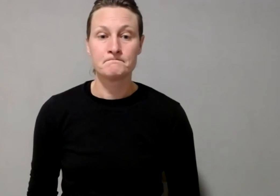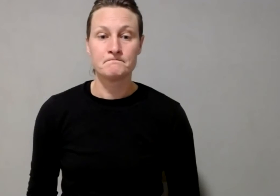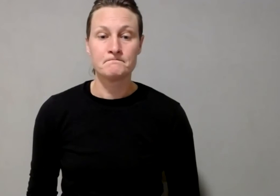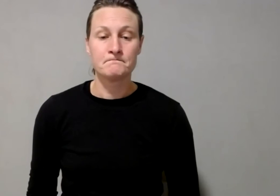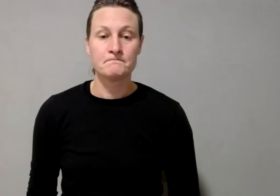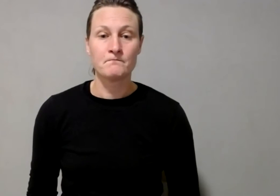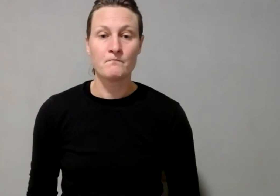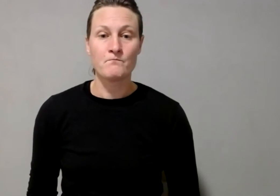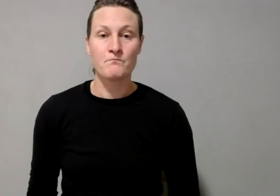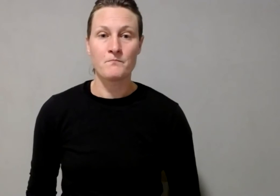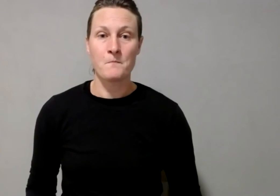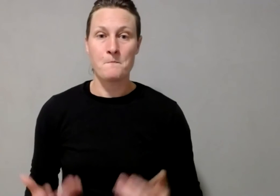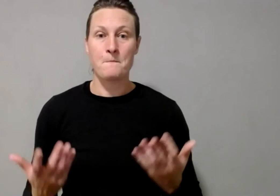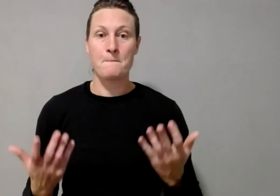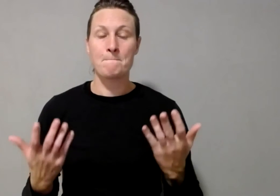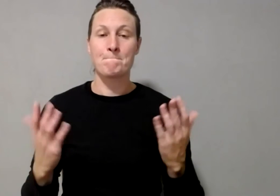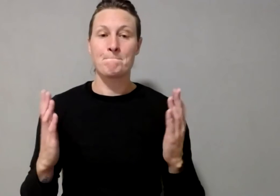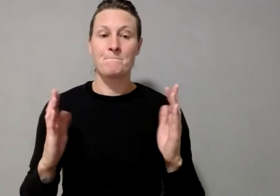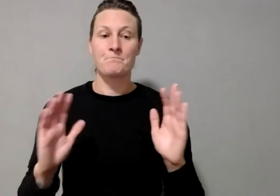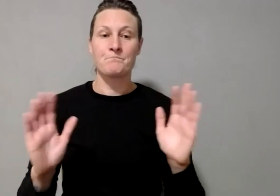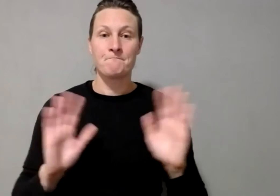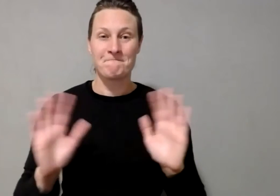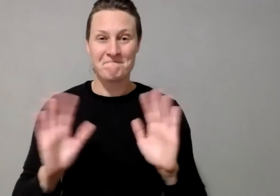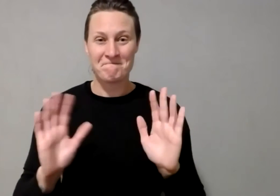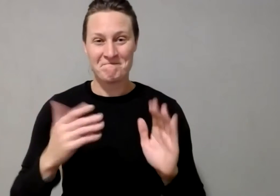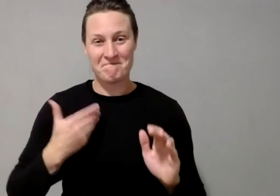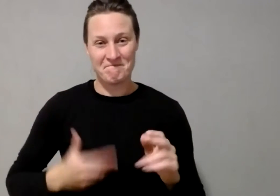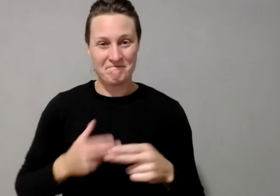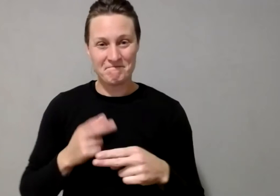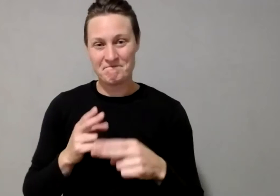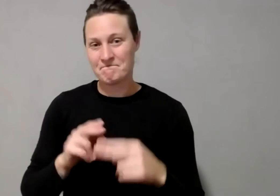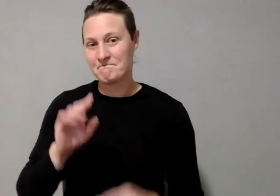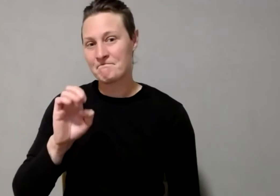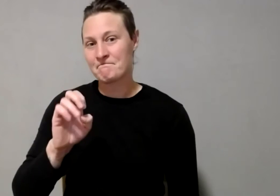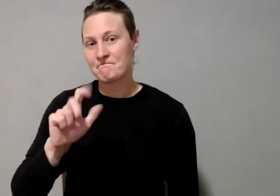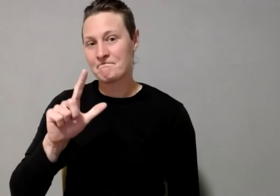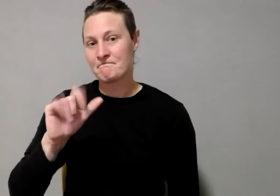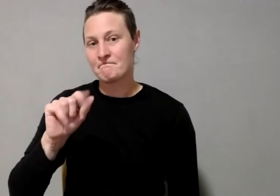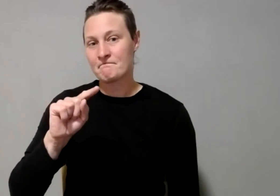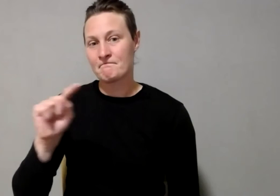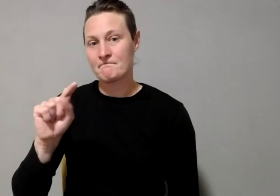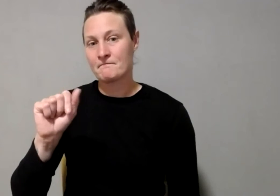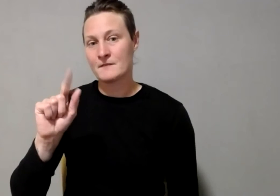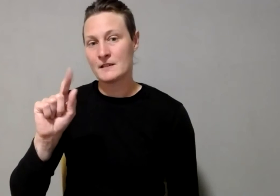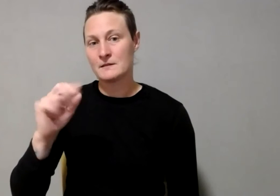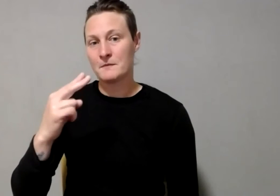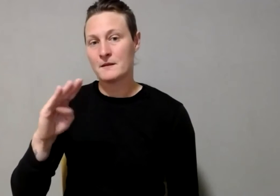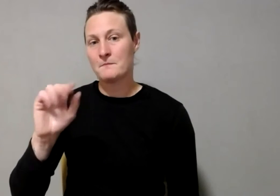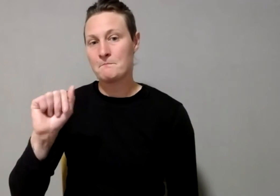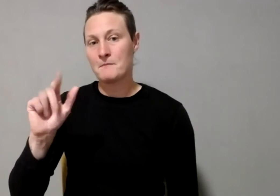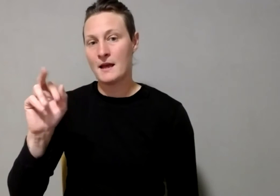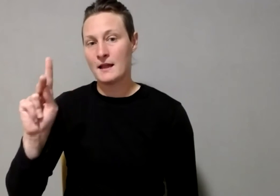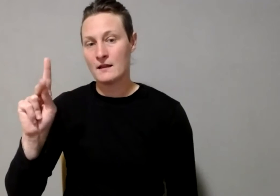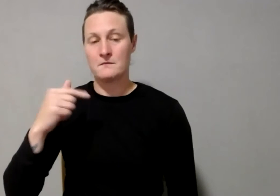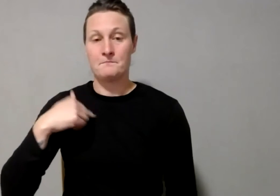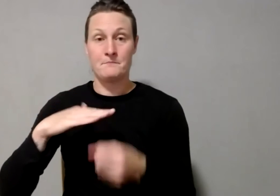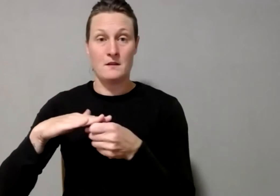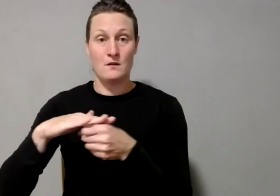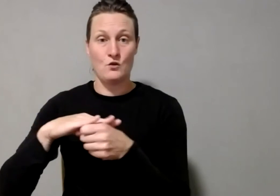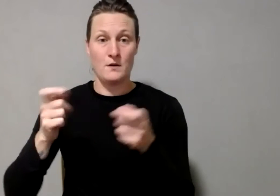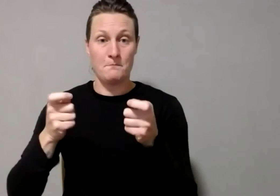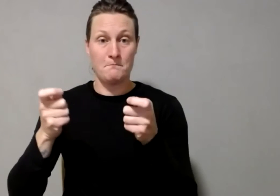Alrighty, hi everyone. My name is Elizabeth Malek, and I am an area manager with Toronto Public